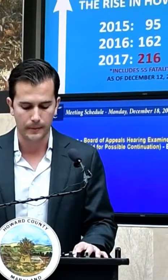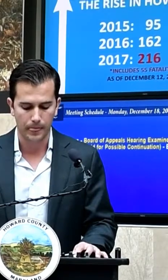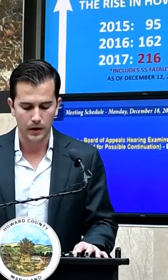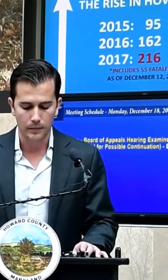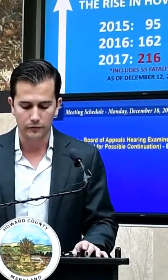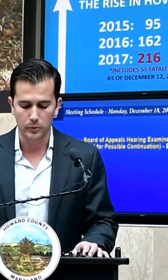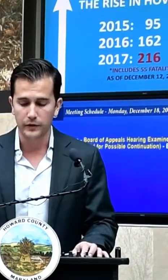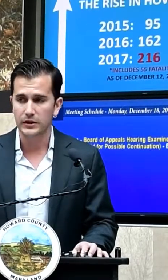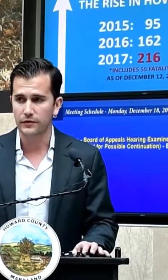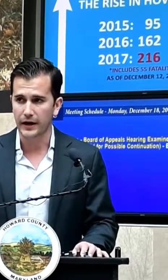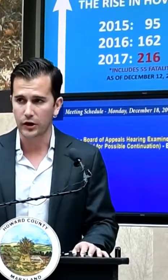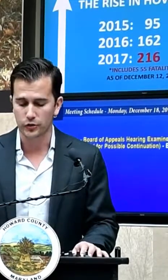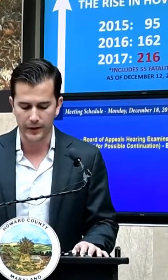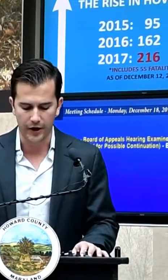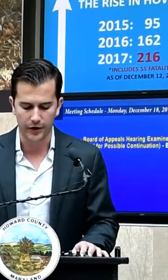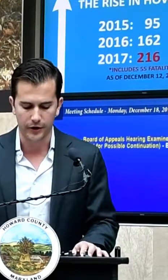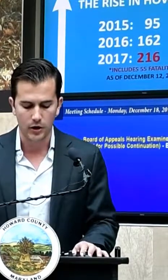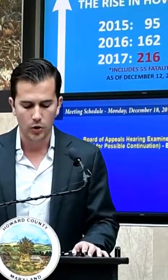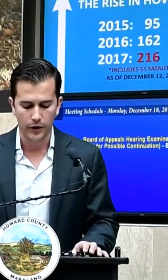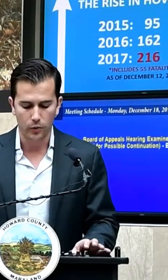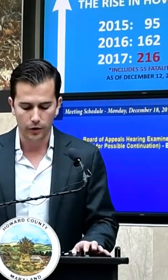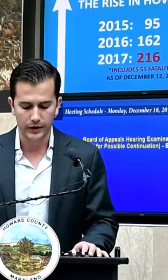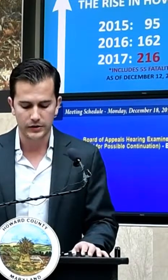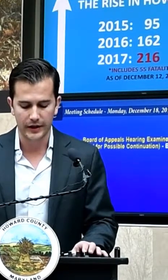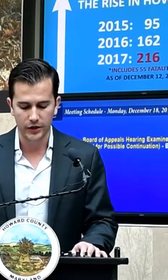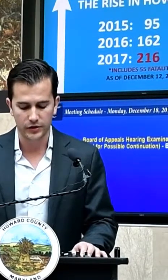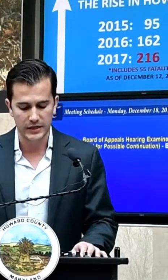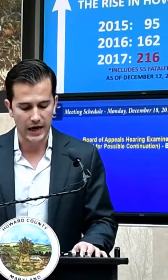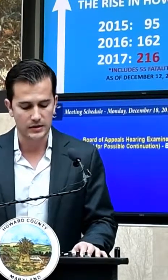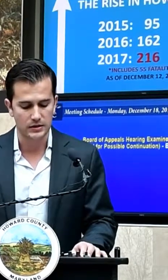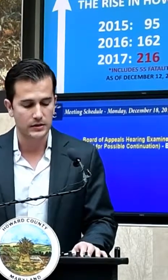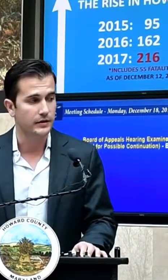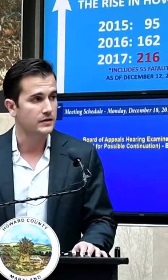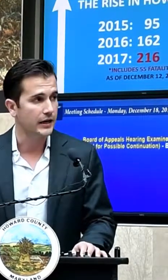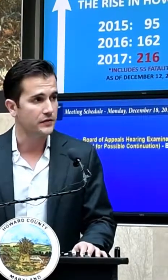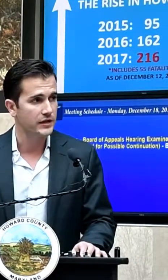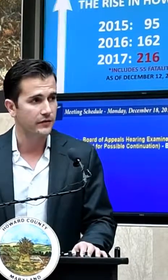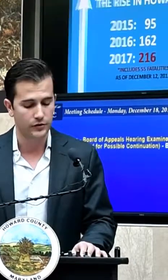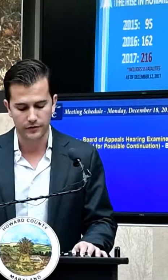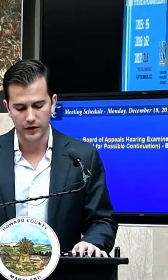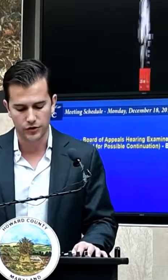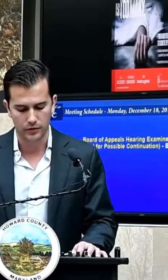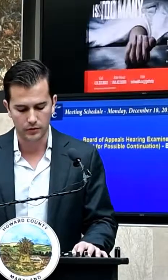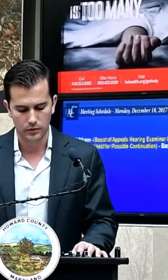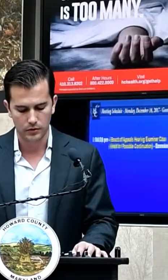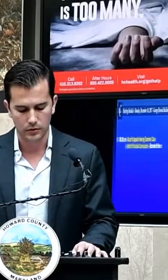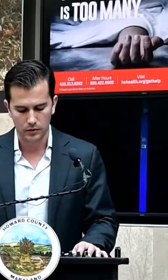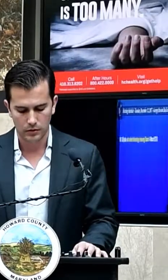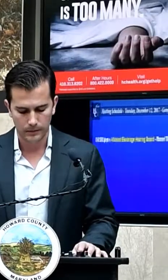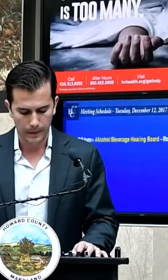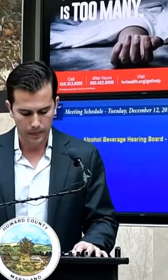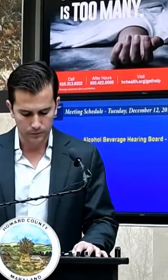members. By removing this financial barrier, we are working to increase access to this life-saving intervention.